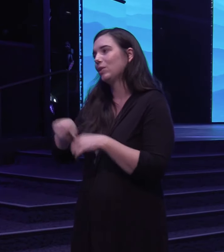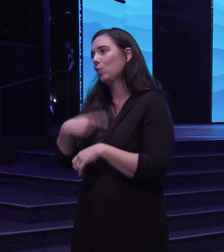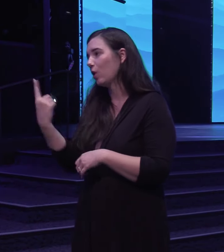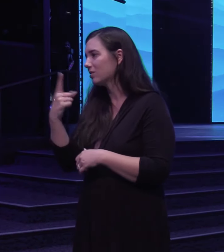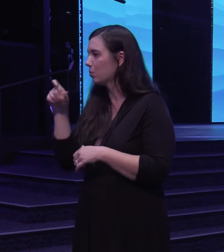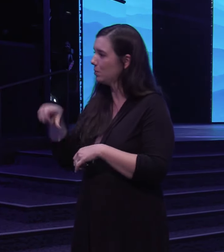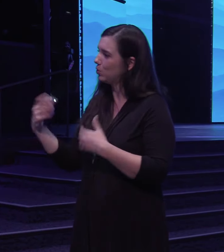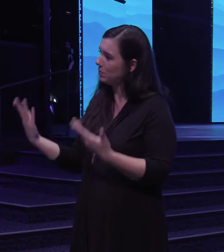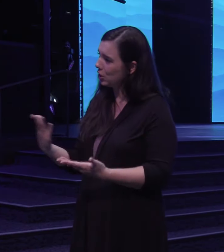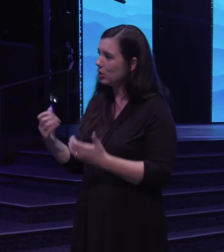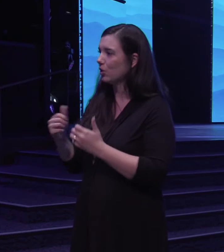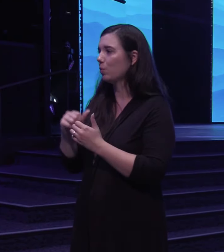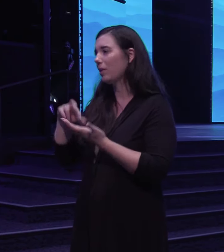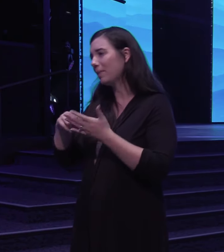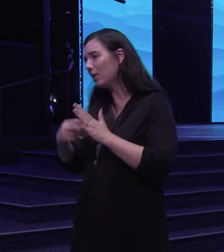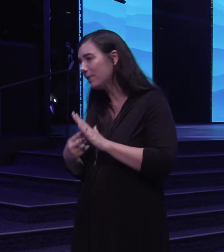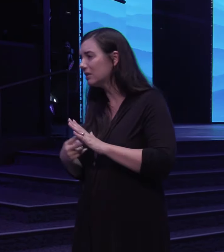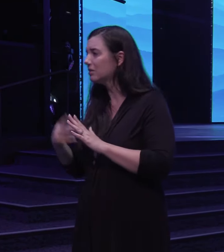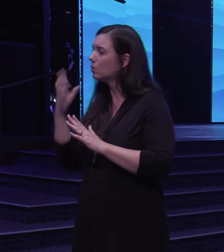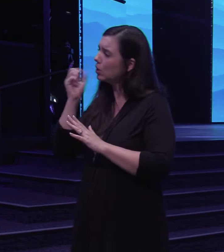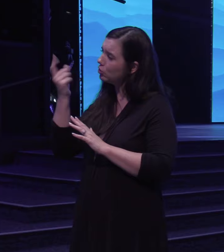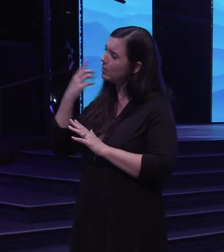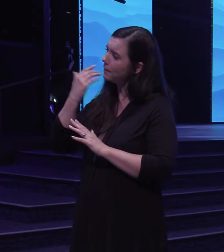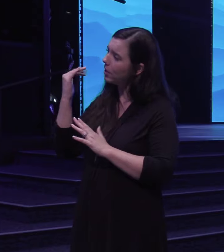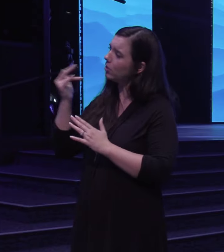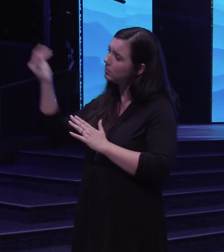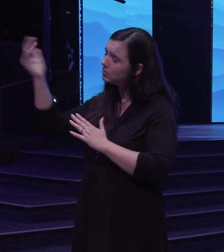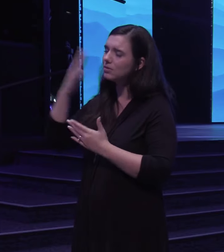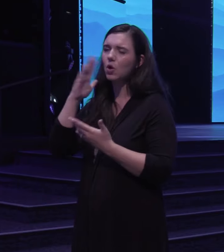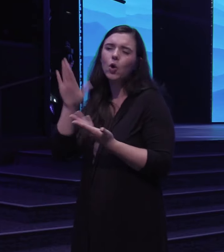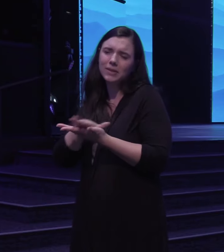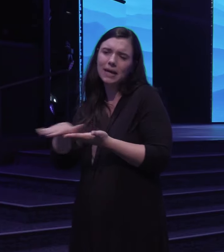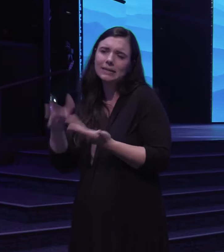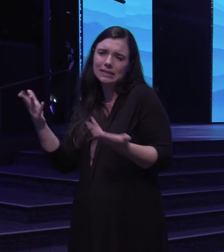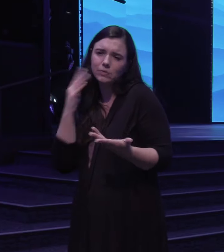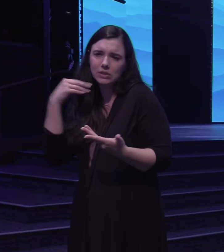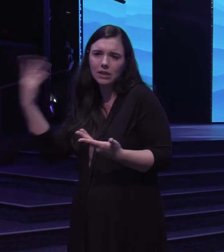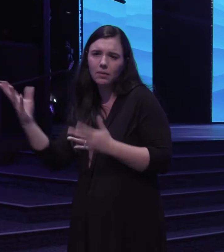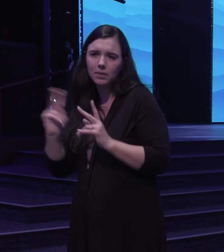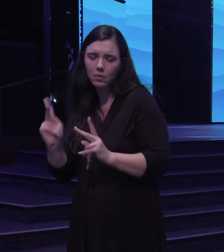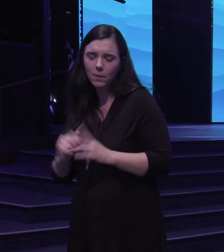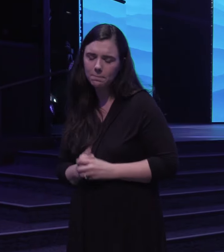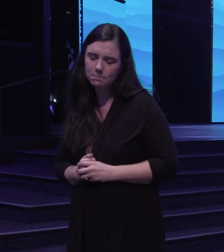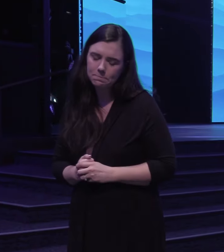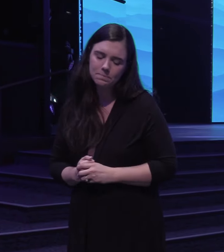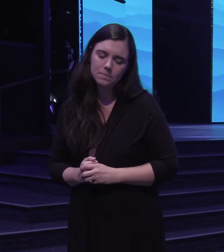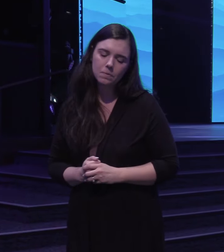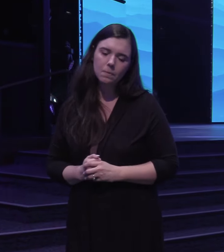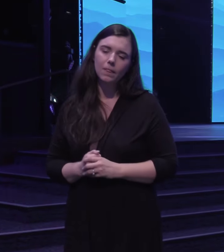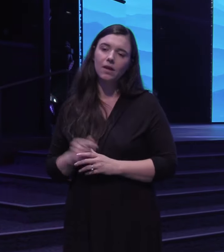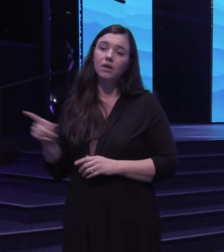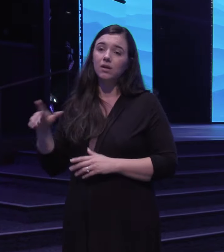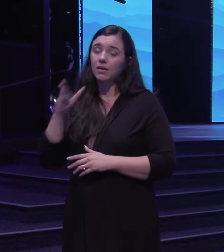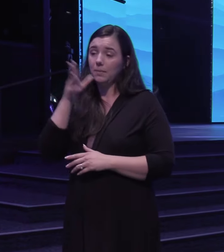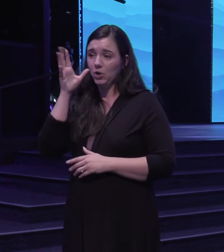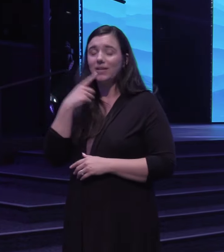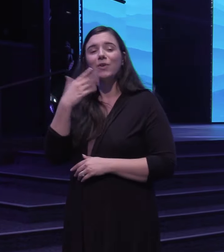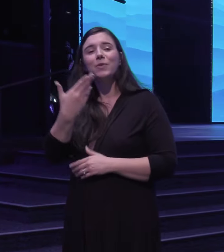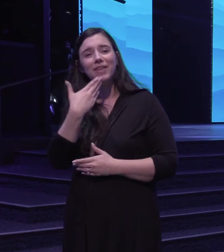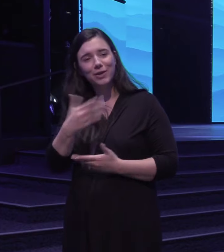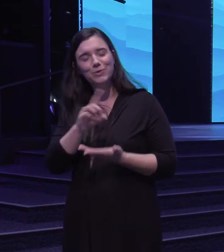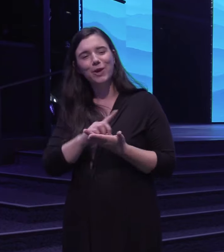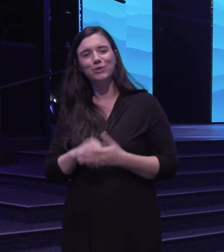someone's supposed to be here, what their purpose is. We'll understand it better by and by, you know, all the nice things we tell people. And they said, thank you,